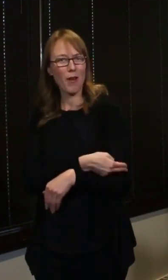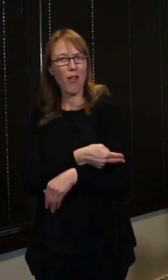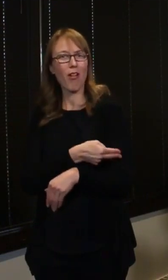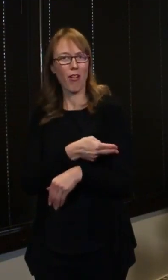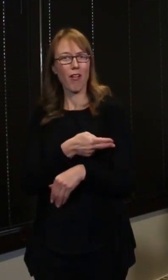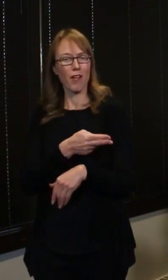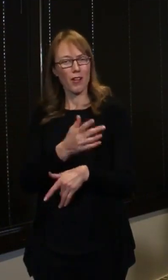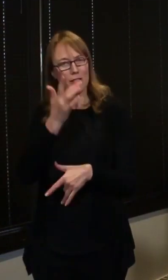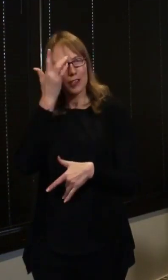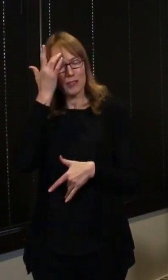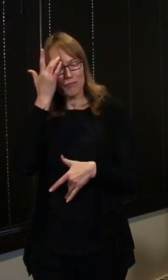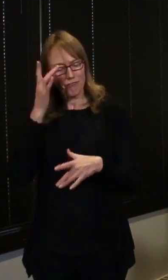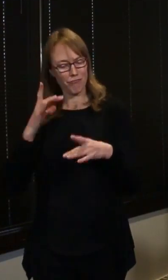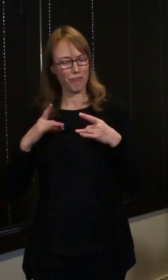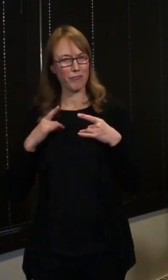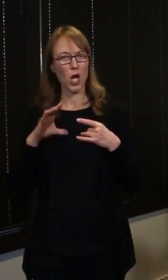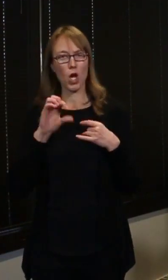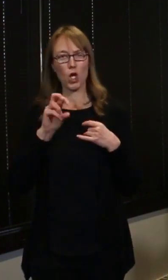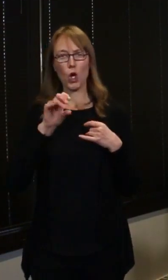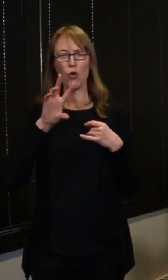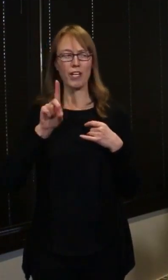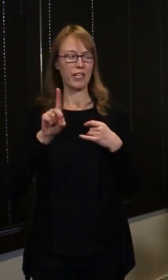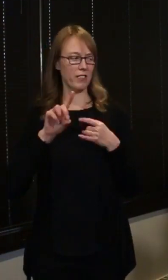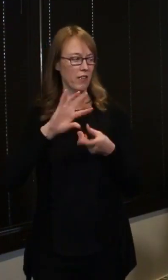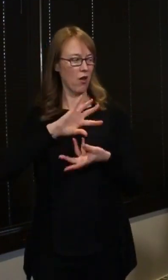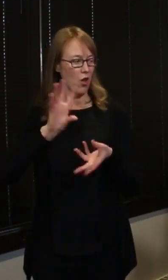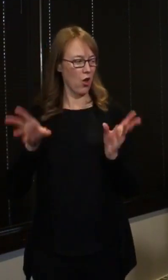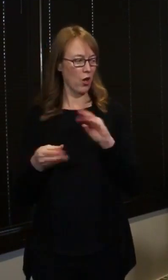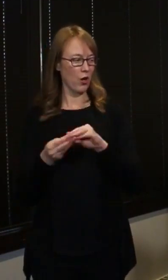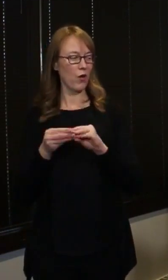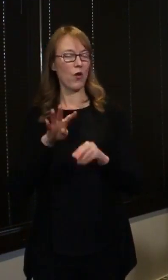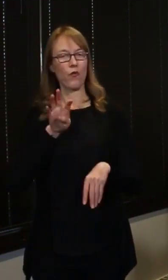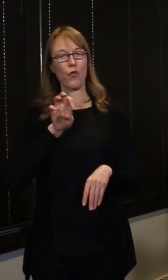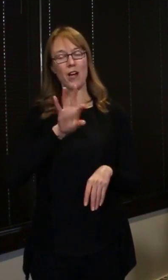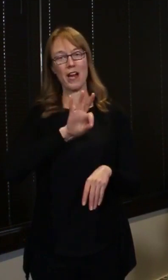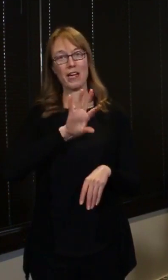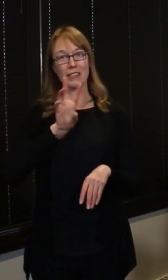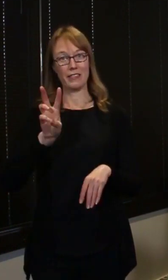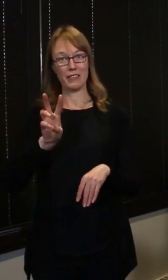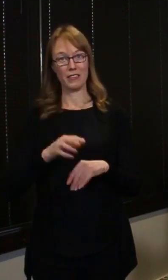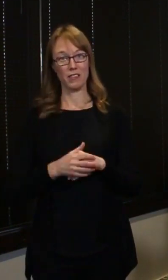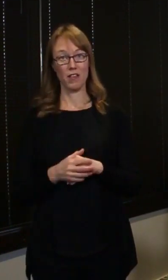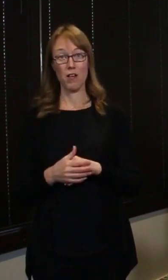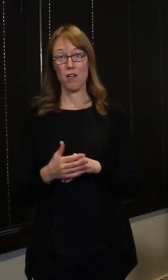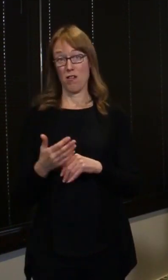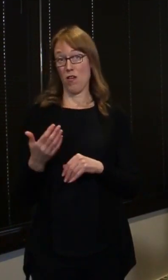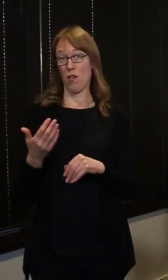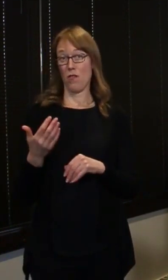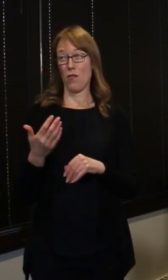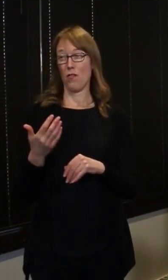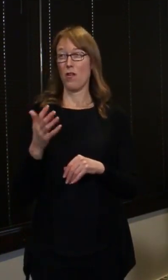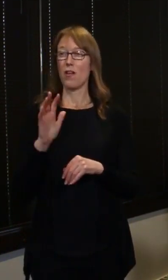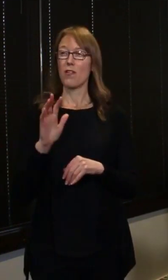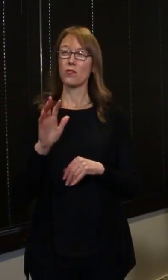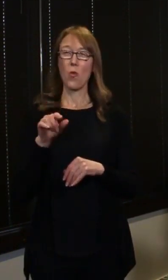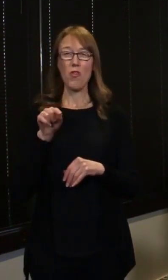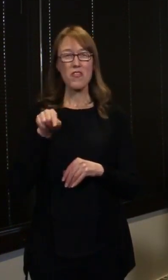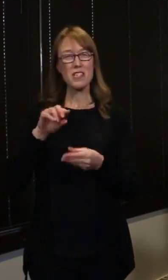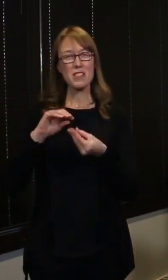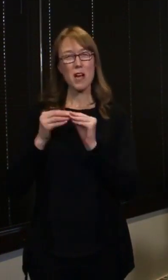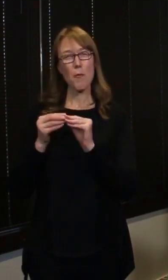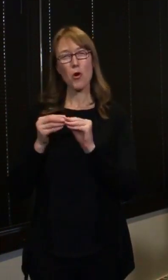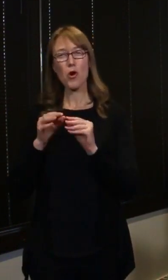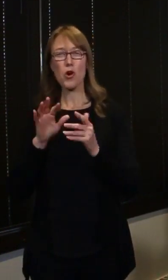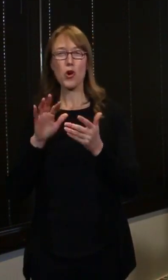in putting that into a little bit of perspective, the last time that we were below 500 was right around 3 months ago. And so